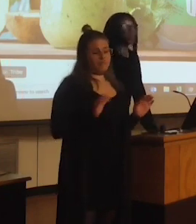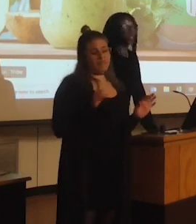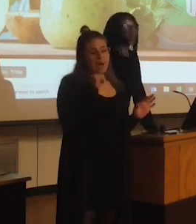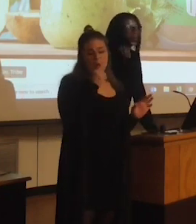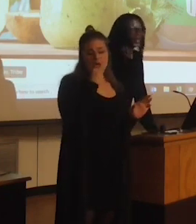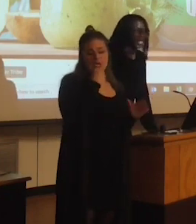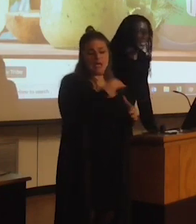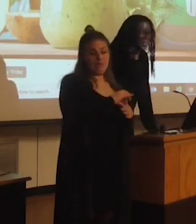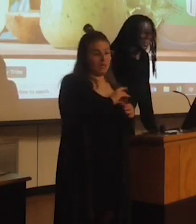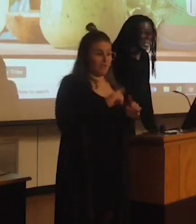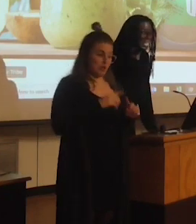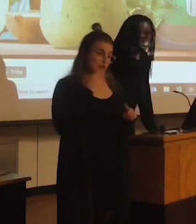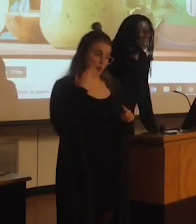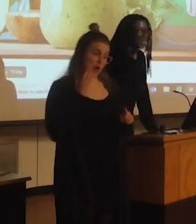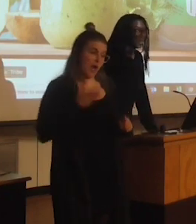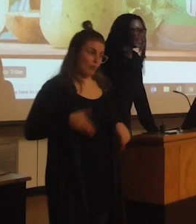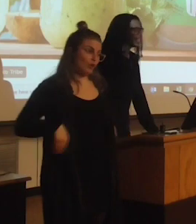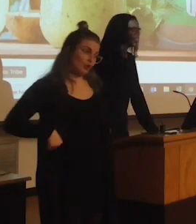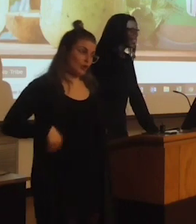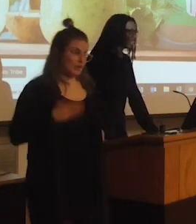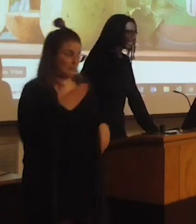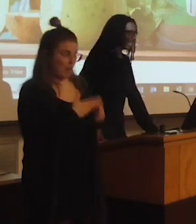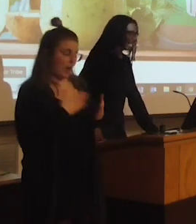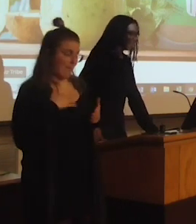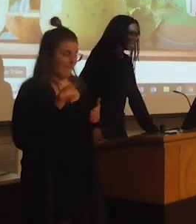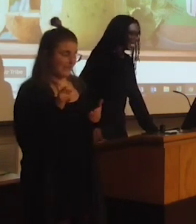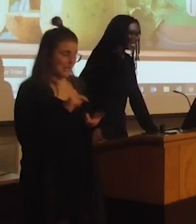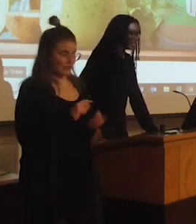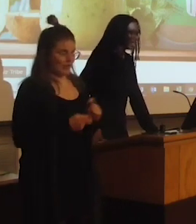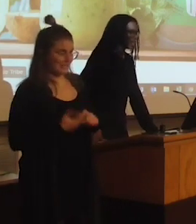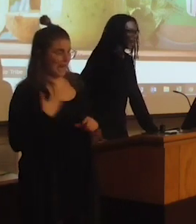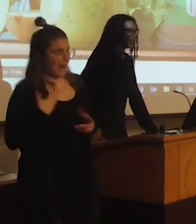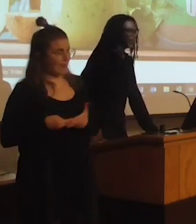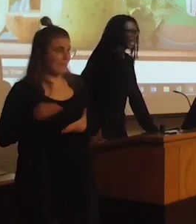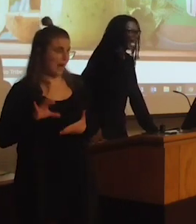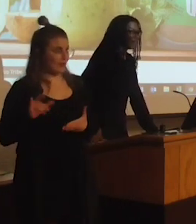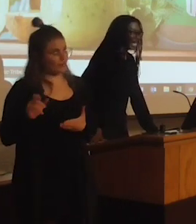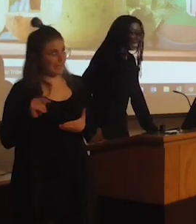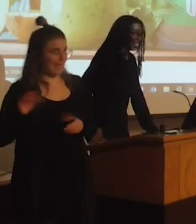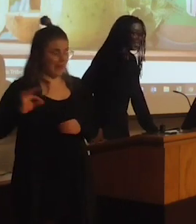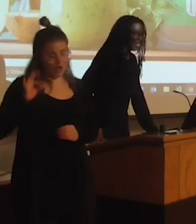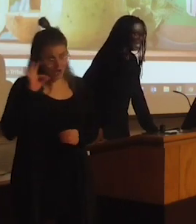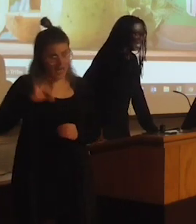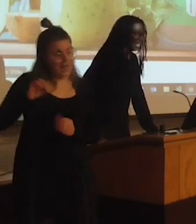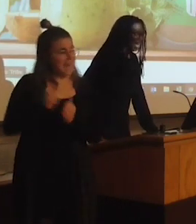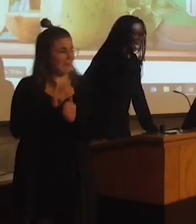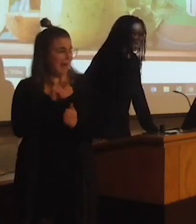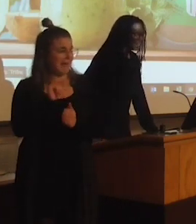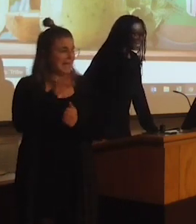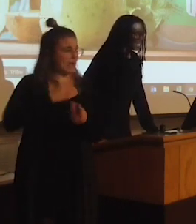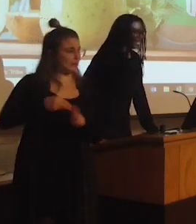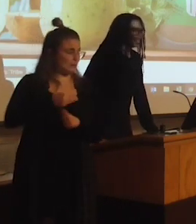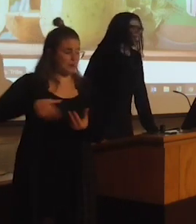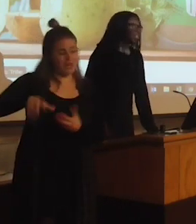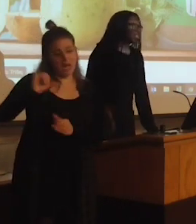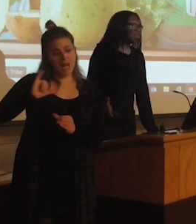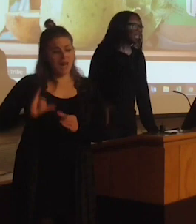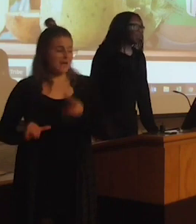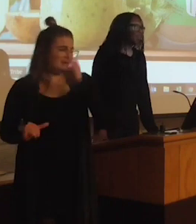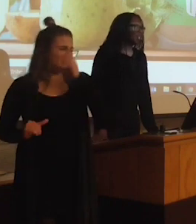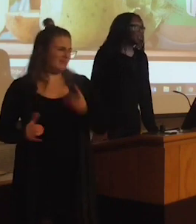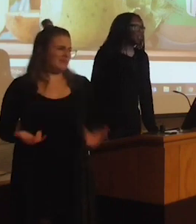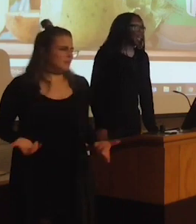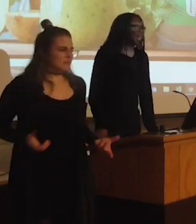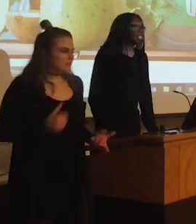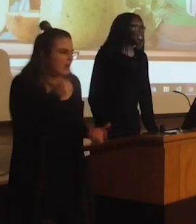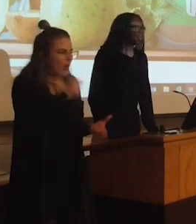gonna eat meat, but you know what I will do as part of my vegan transition is I'm gonna get some cricket powder and put that in my kale smoothie. That's like, there's no